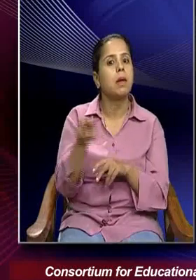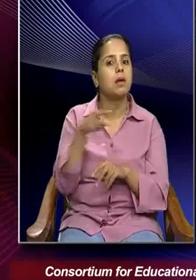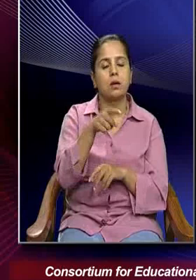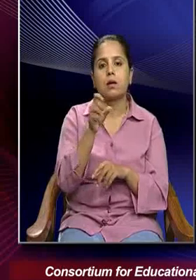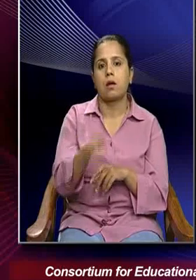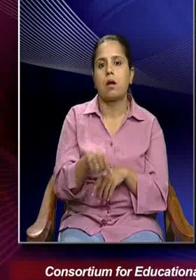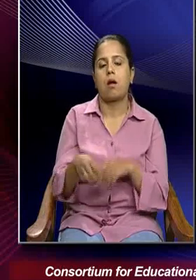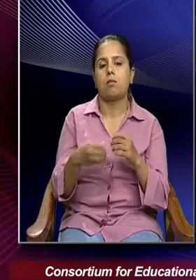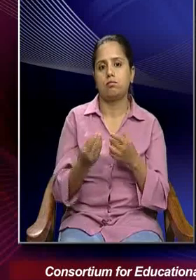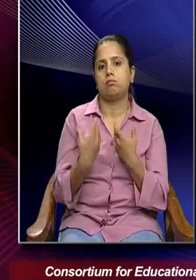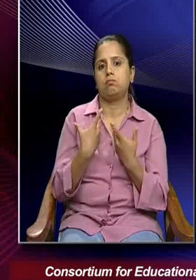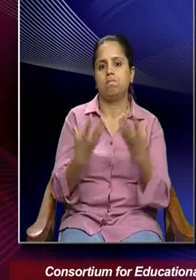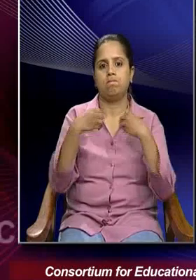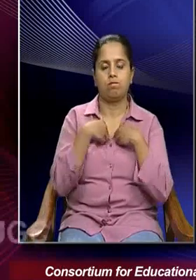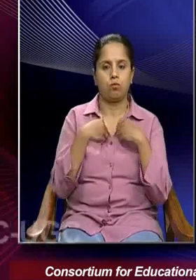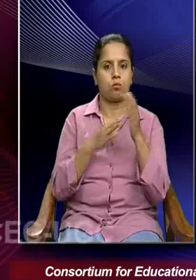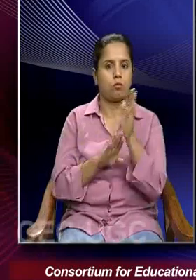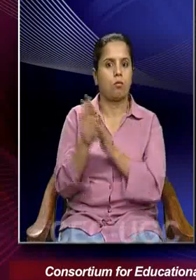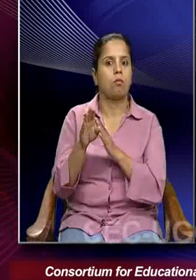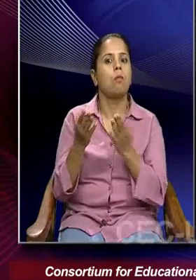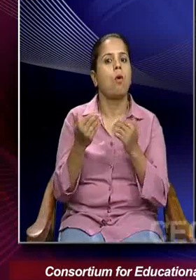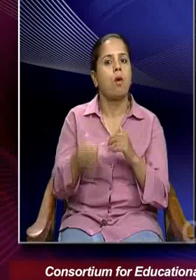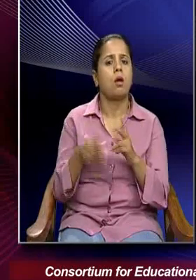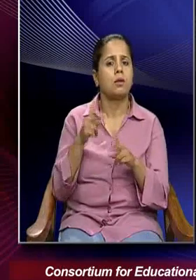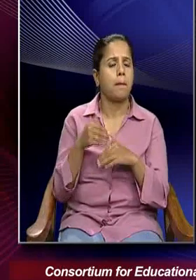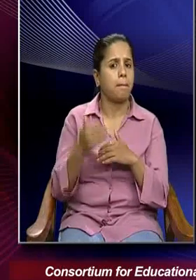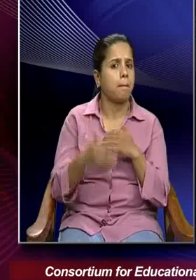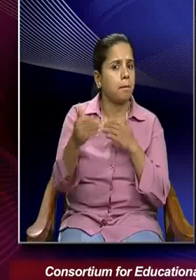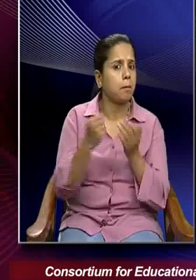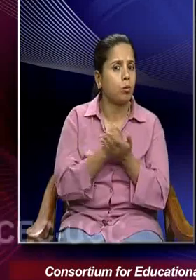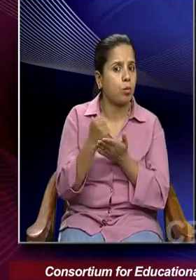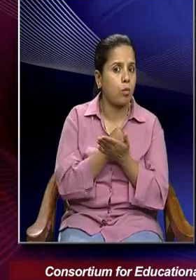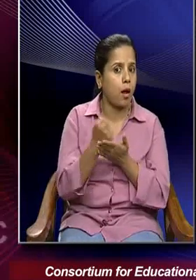be developed through consistent practice.